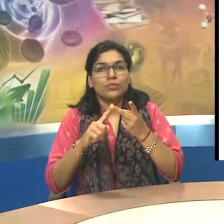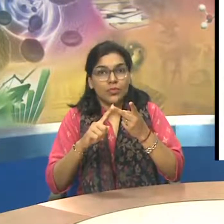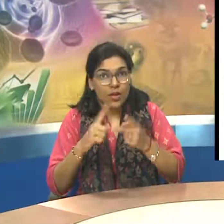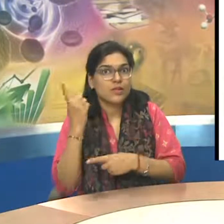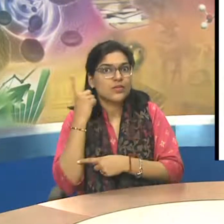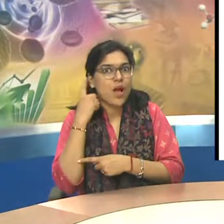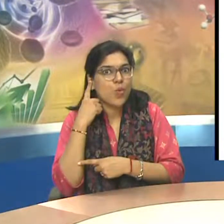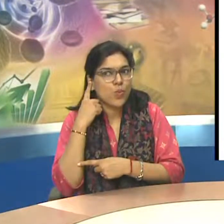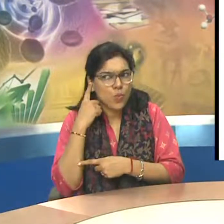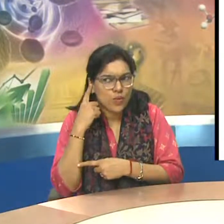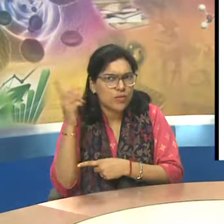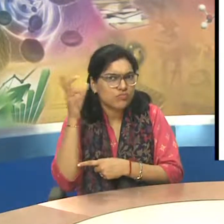oral